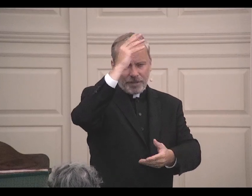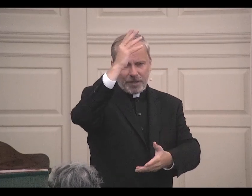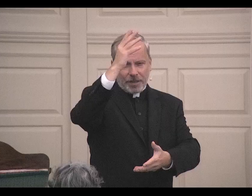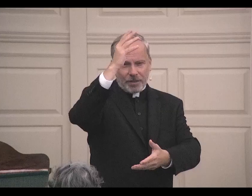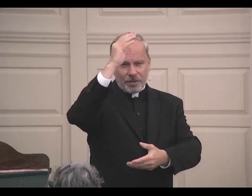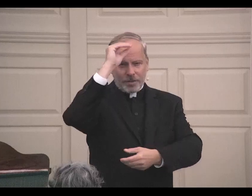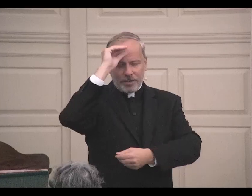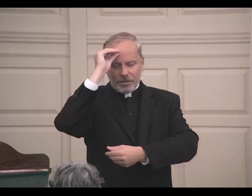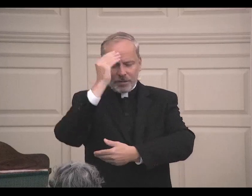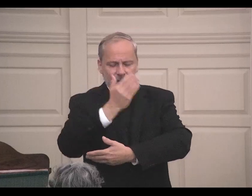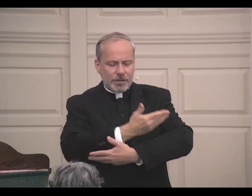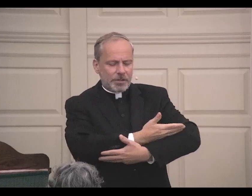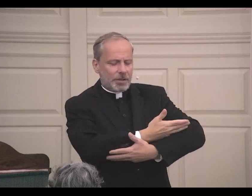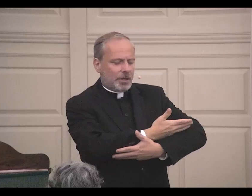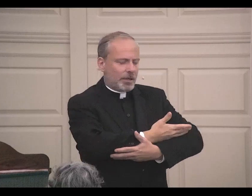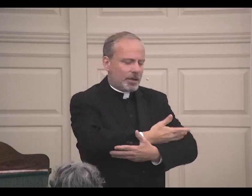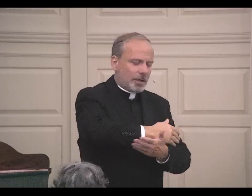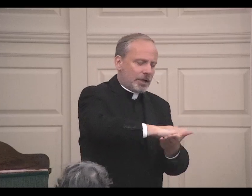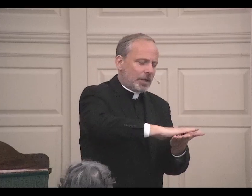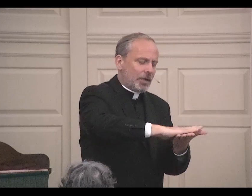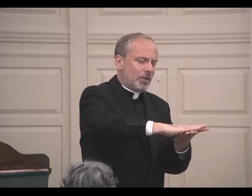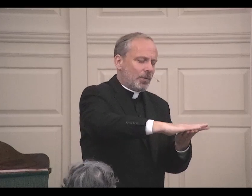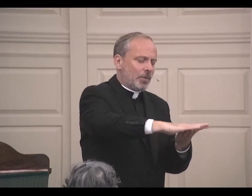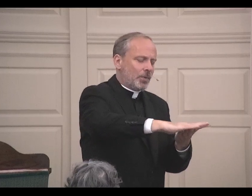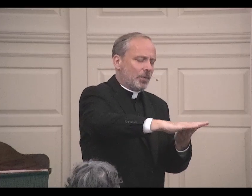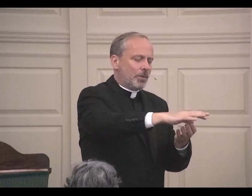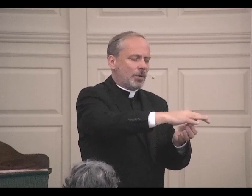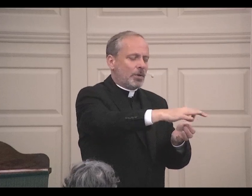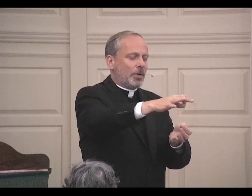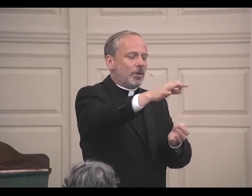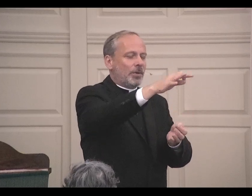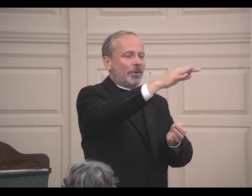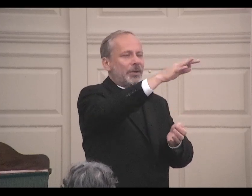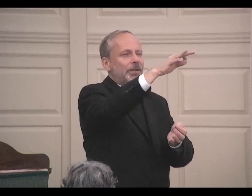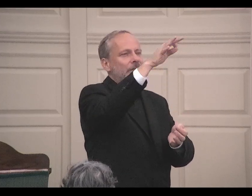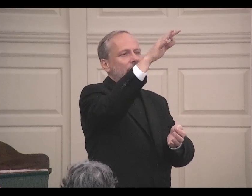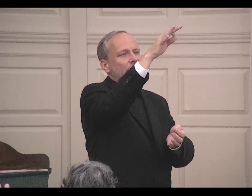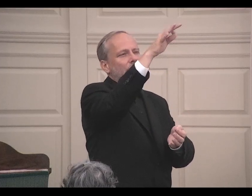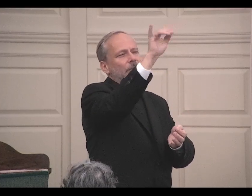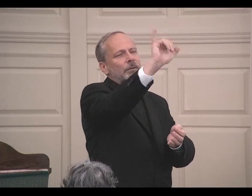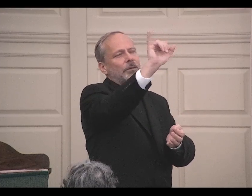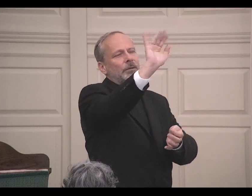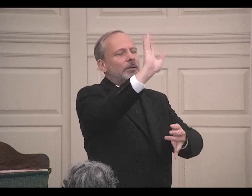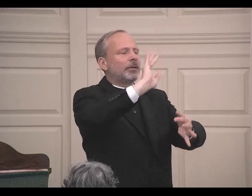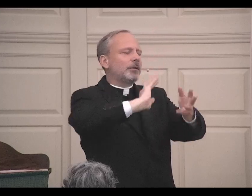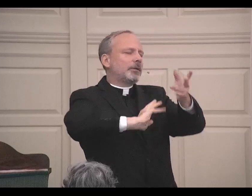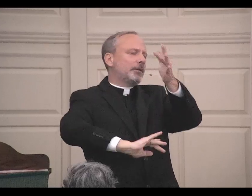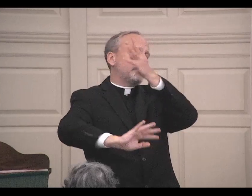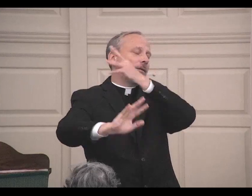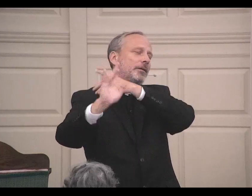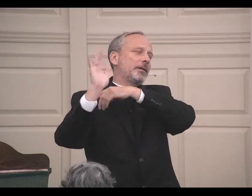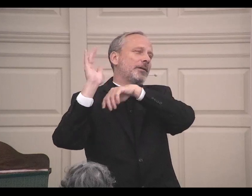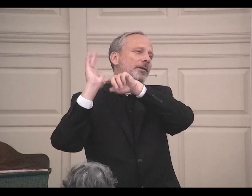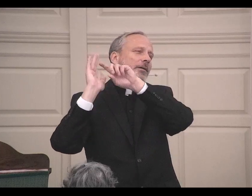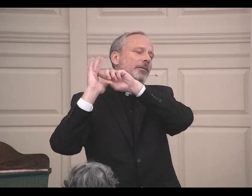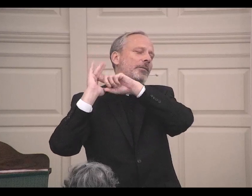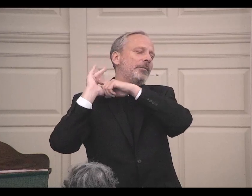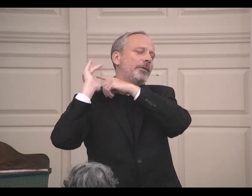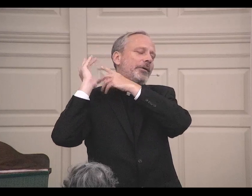the Son, and to the Holy Spirit, as it was